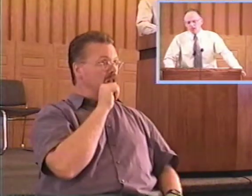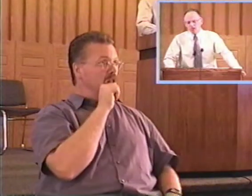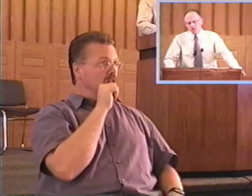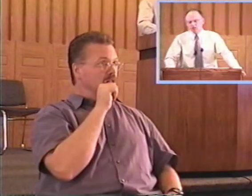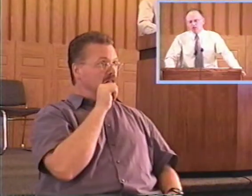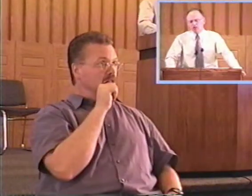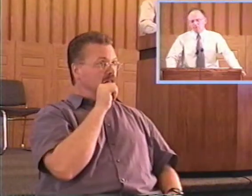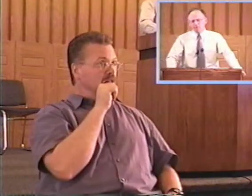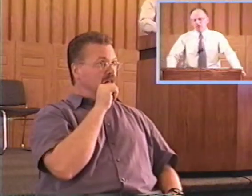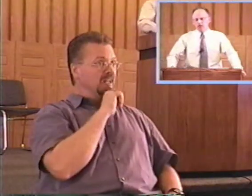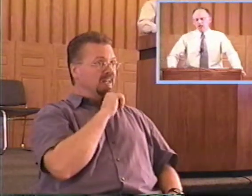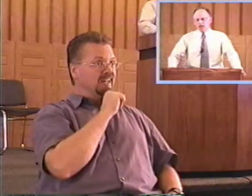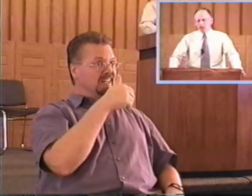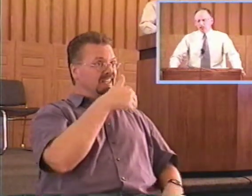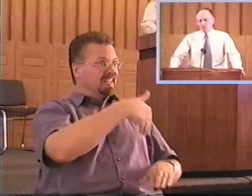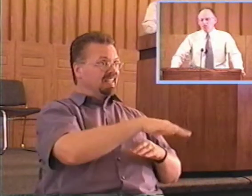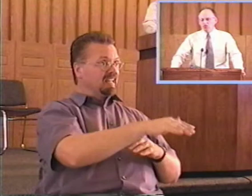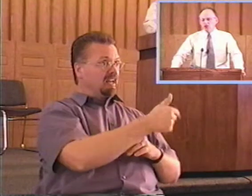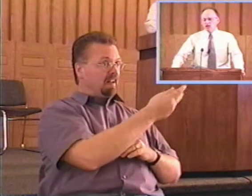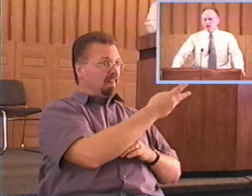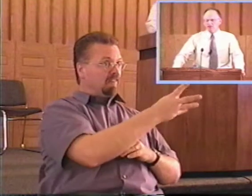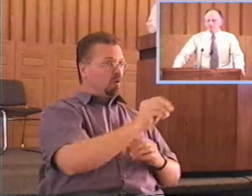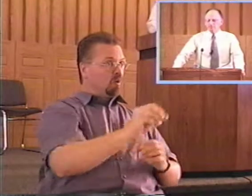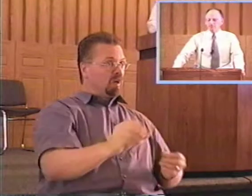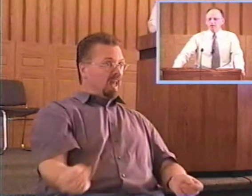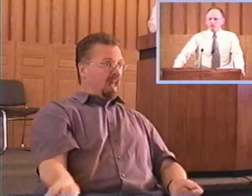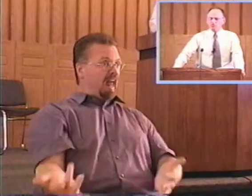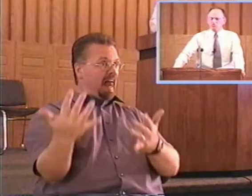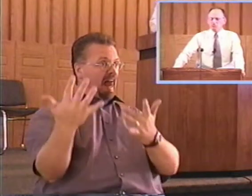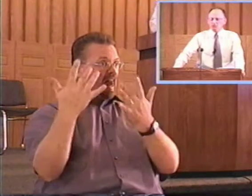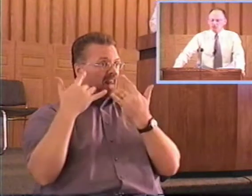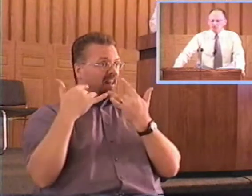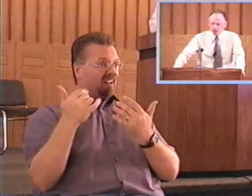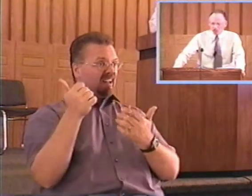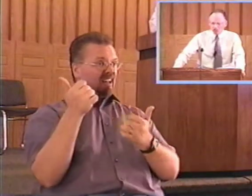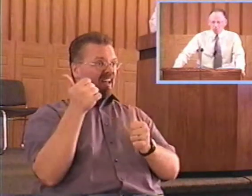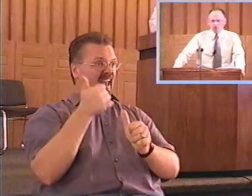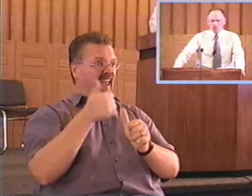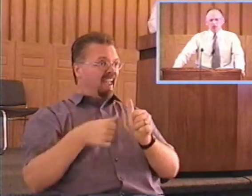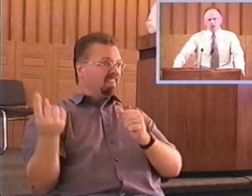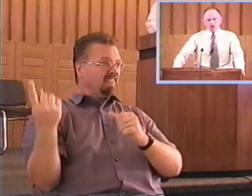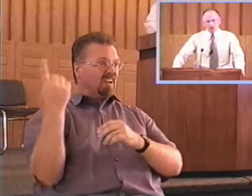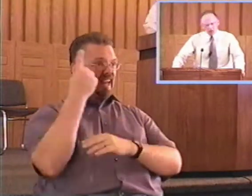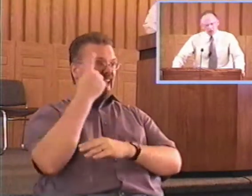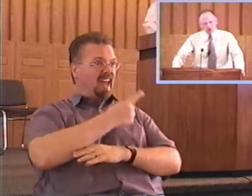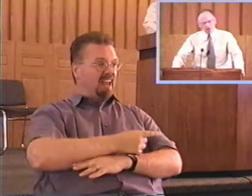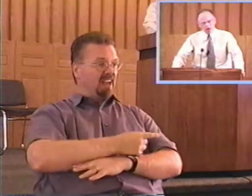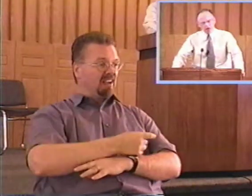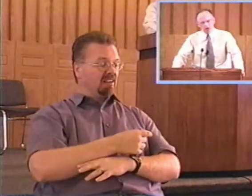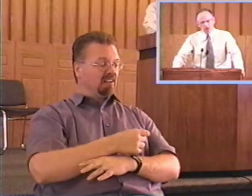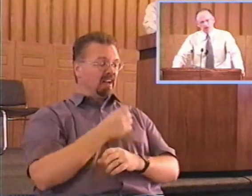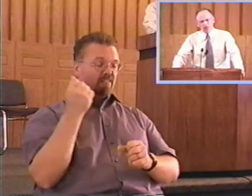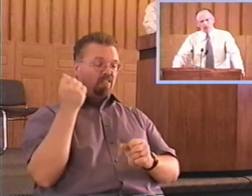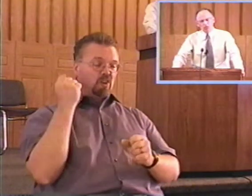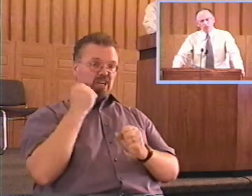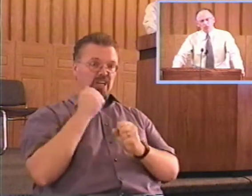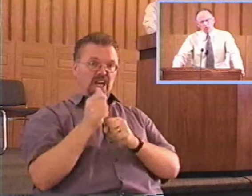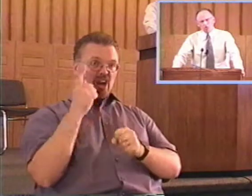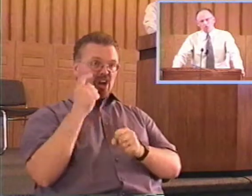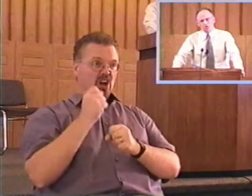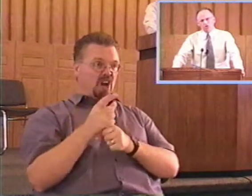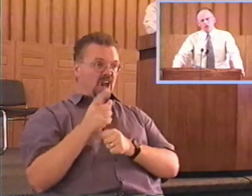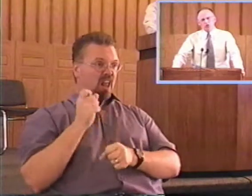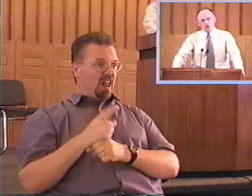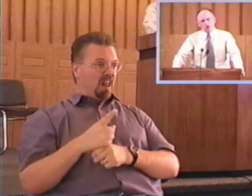God doesn't send a few to hell every single year